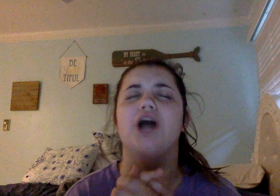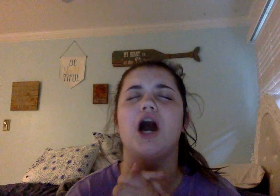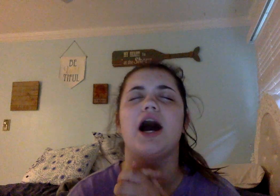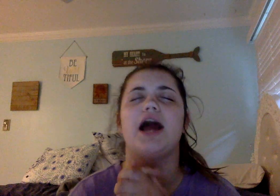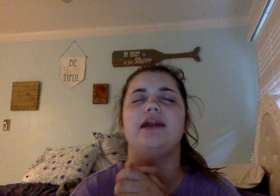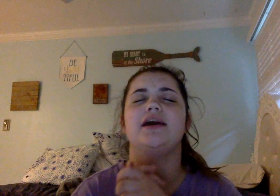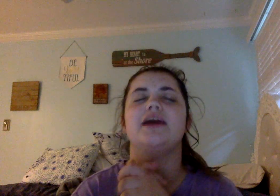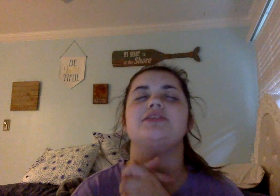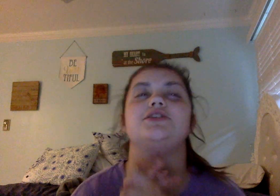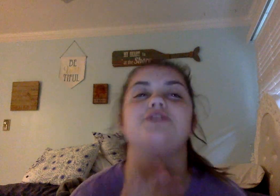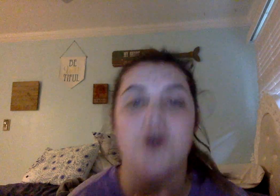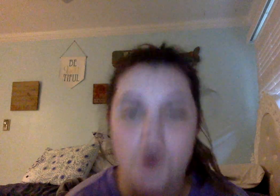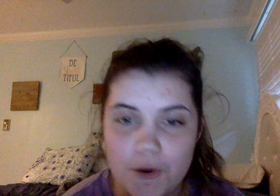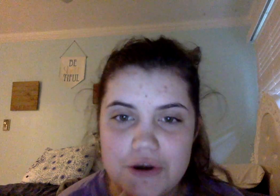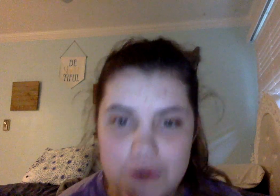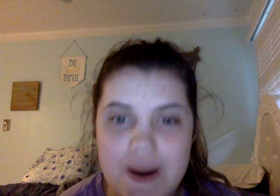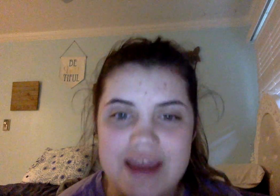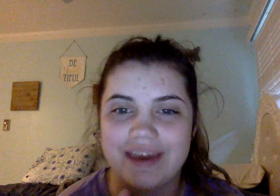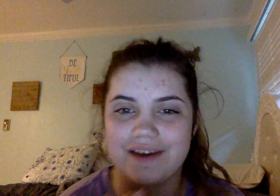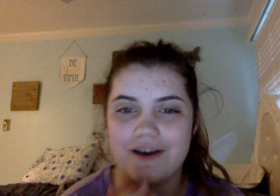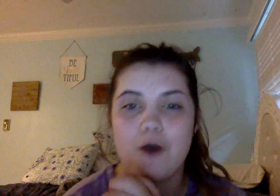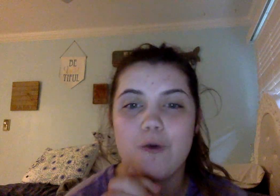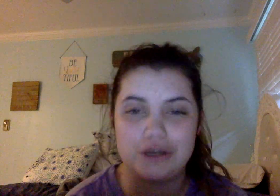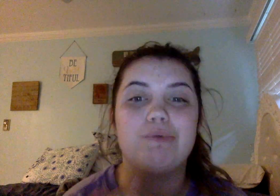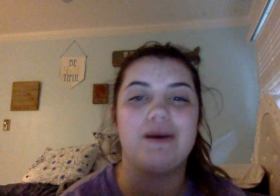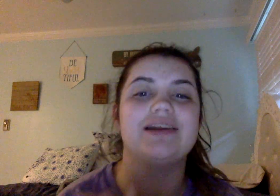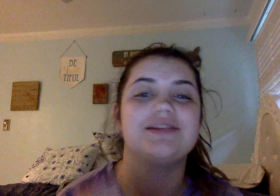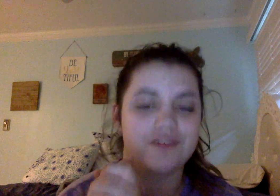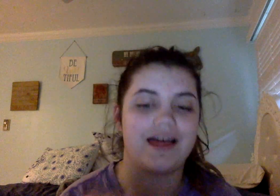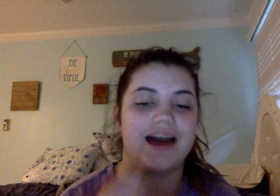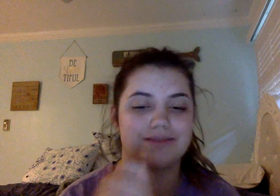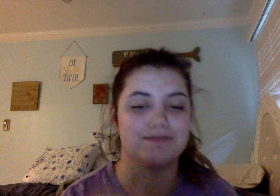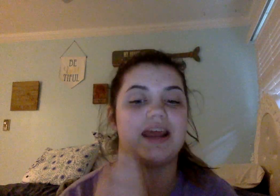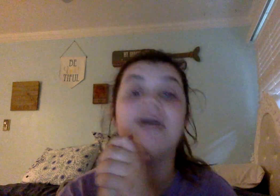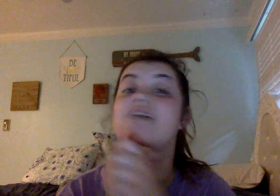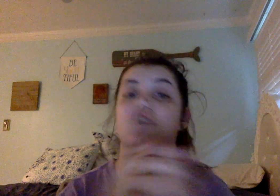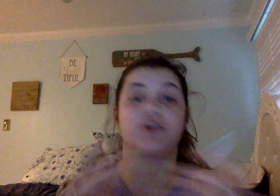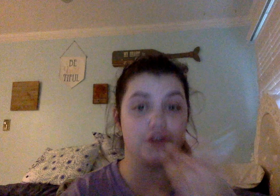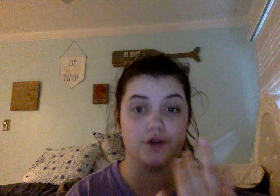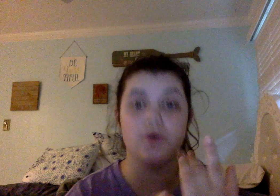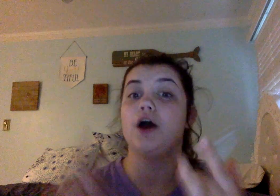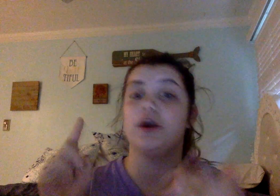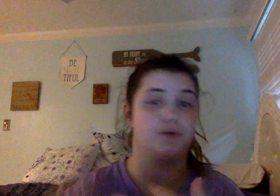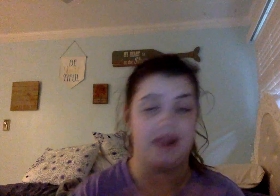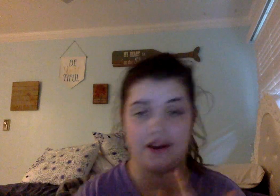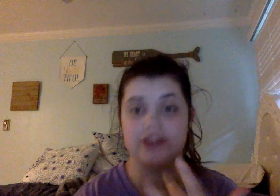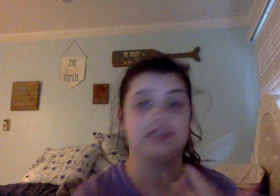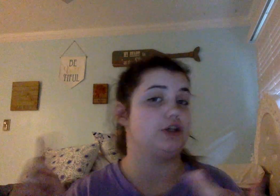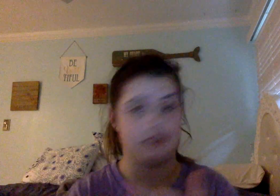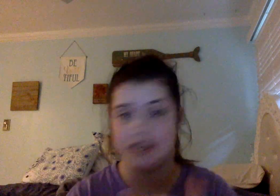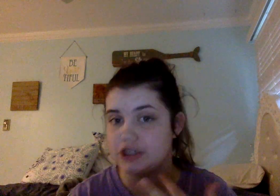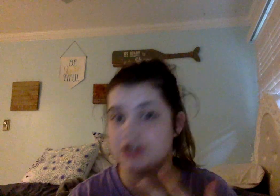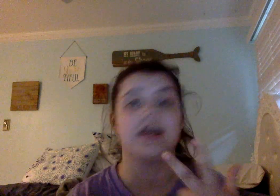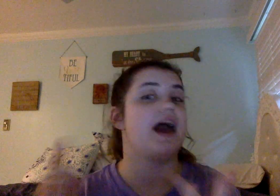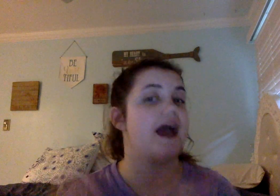God. It's so annoying when you wait until the last minute. For you, your parents, your teachers,